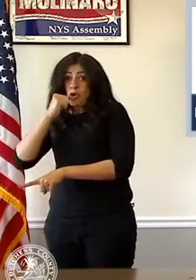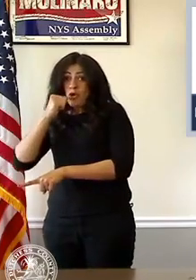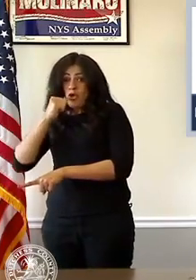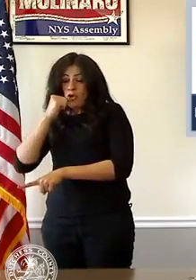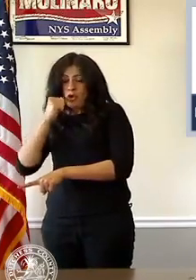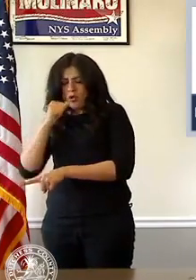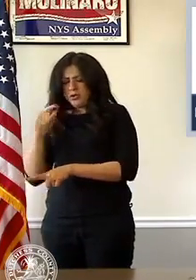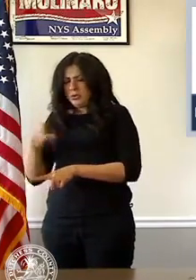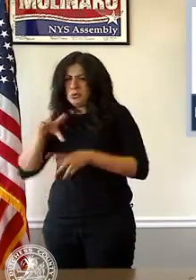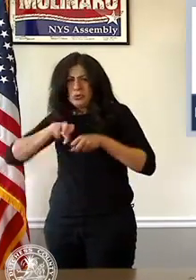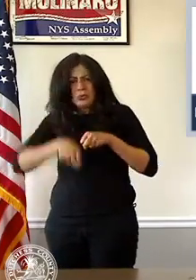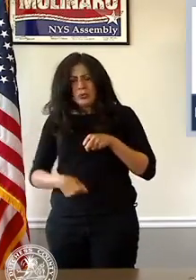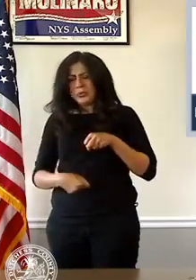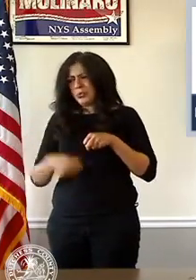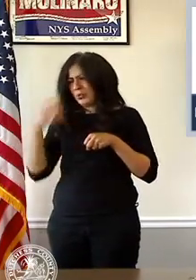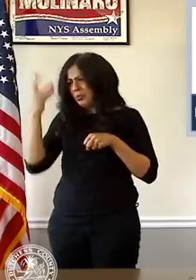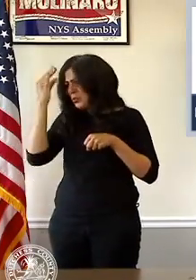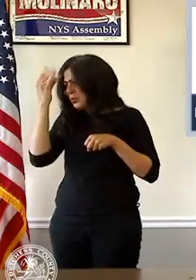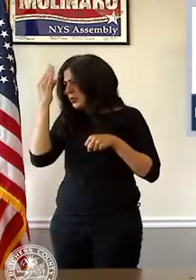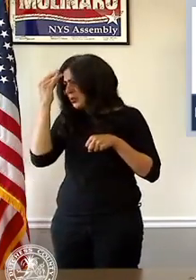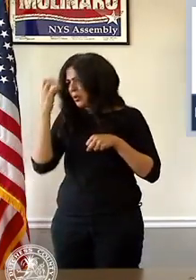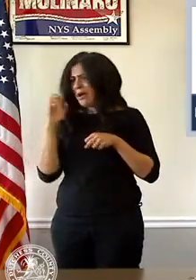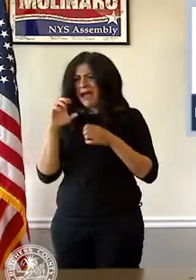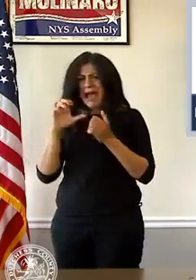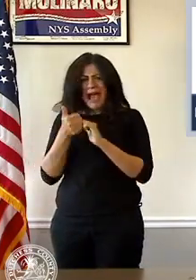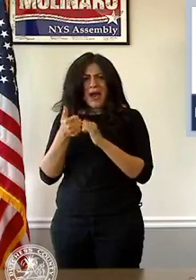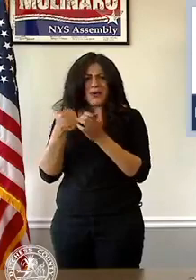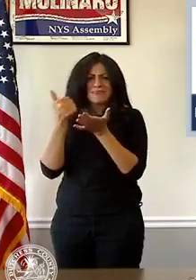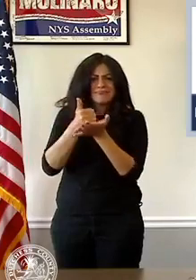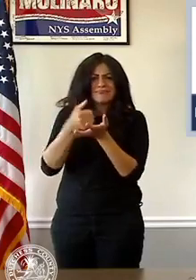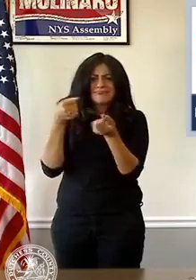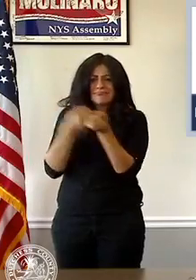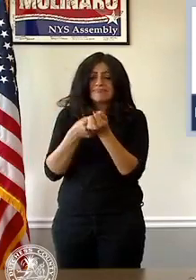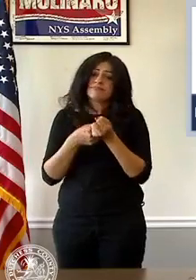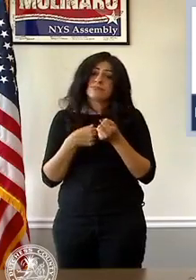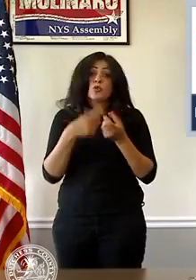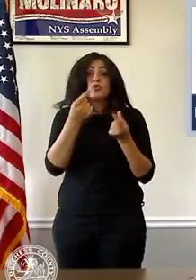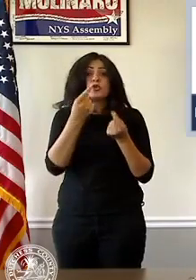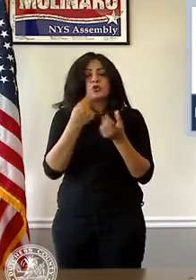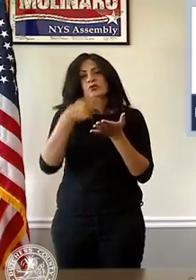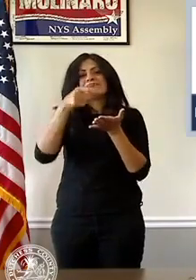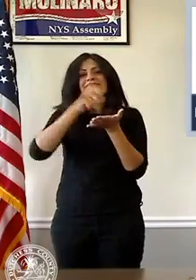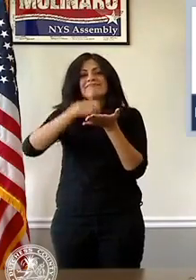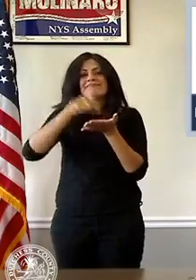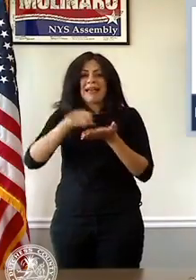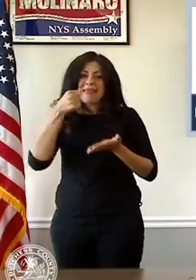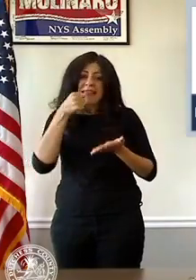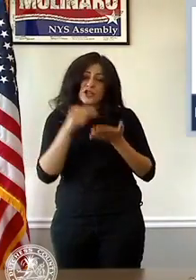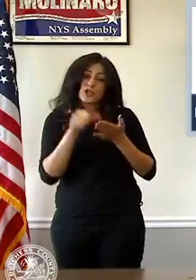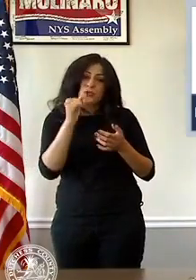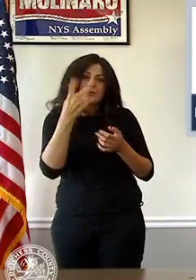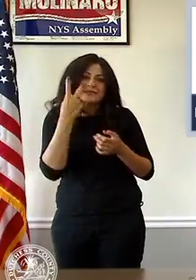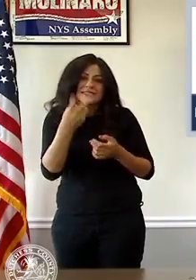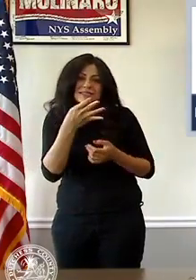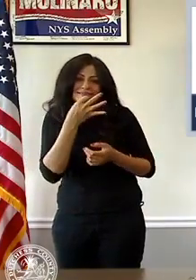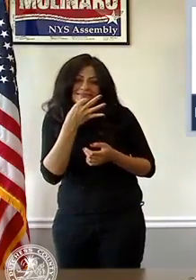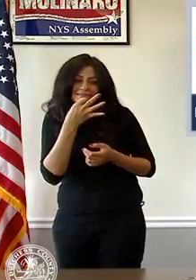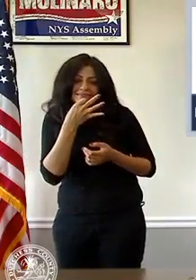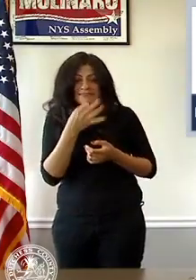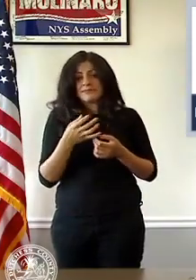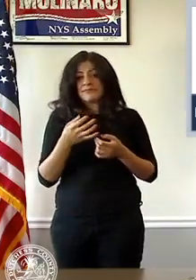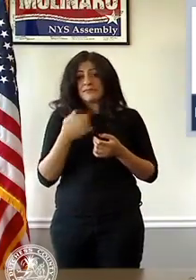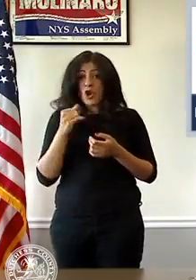was heartbroken by that and wondered what could be done. So she wrote me a letter, and you're going to see that in just a moment. And as